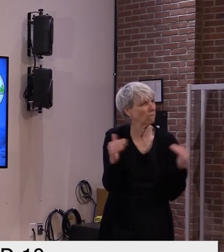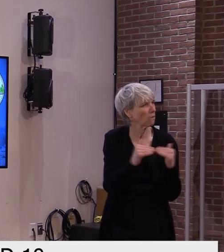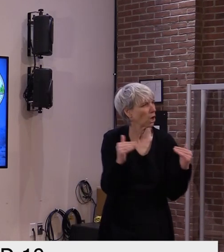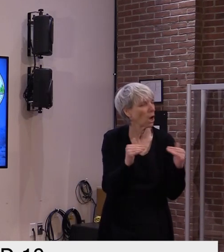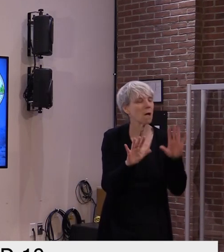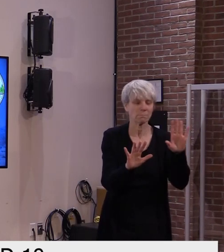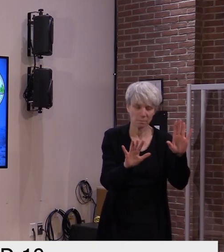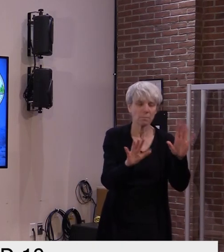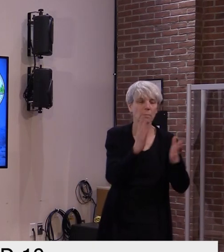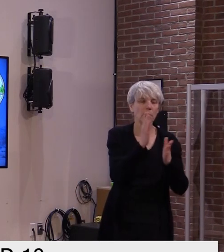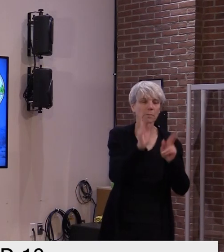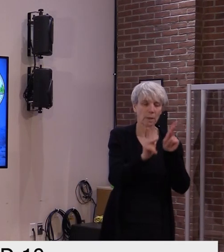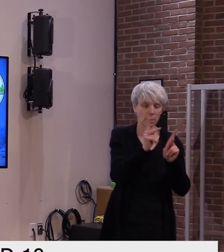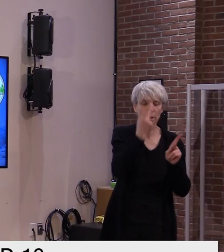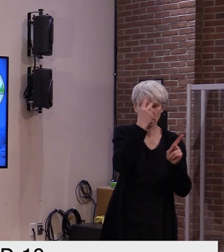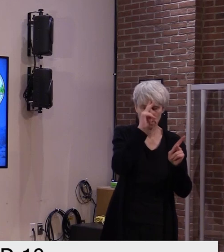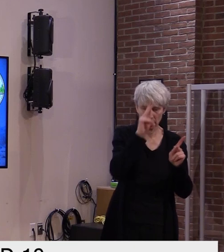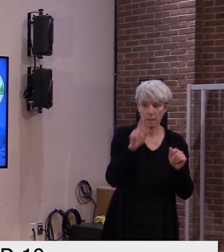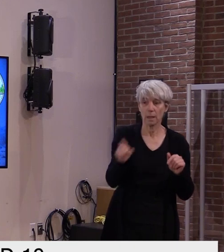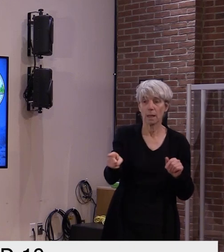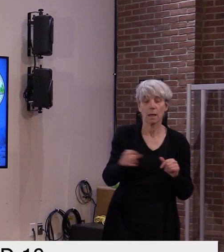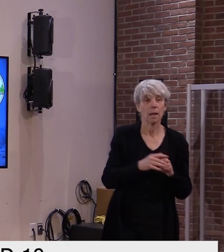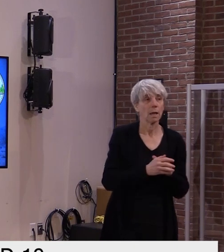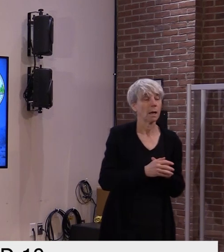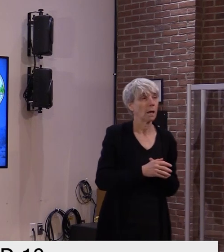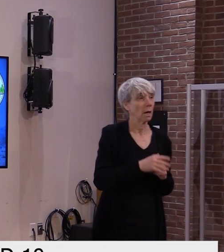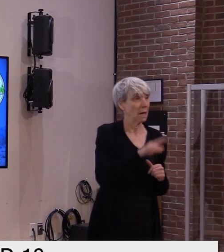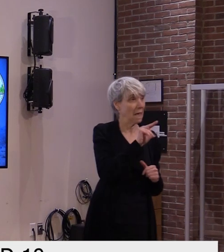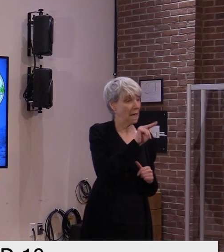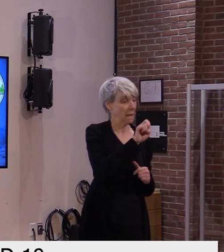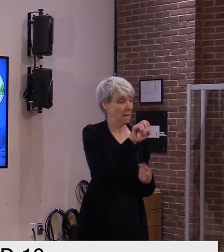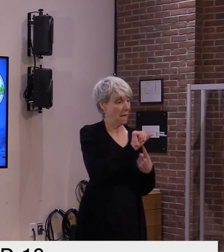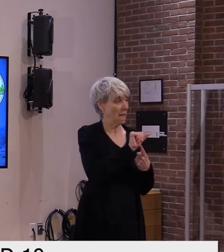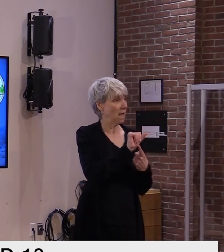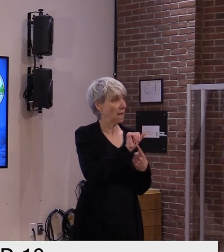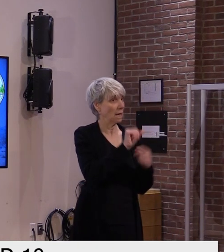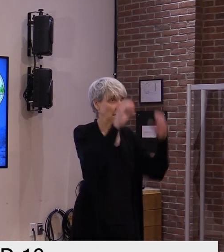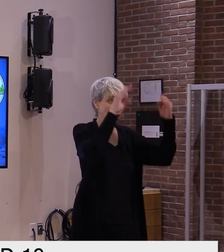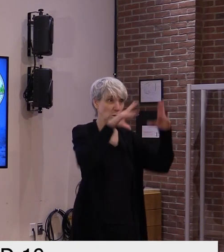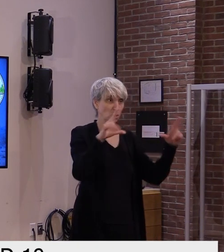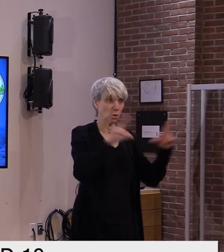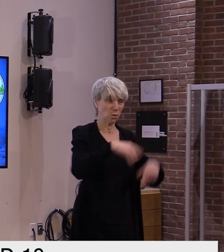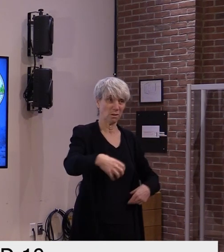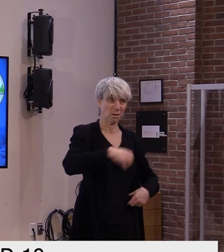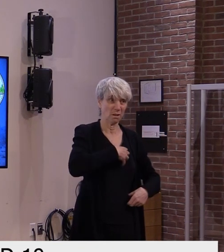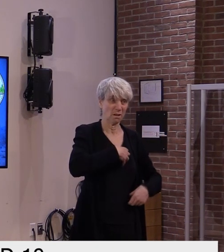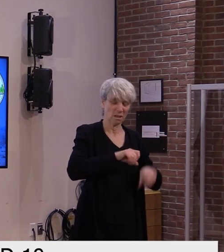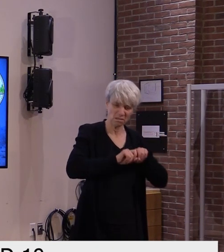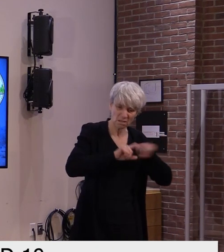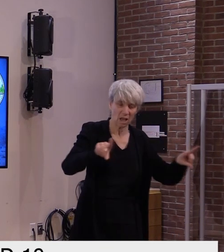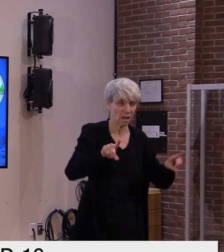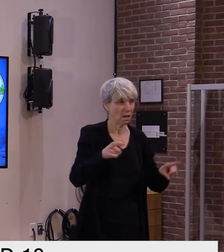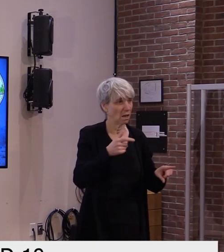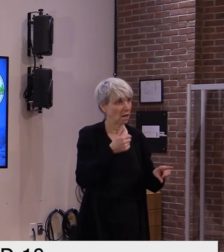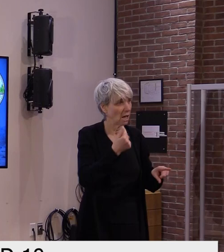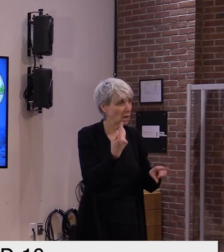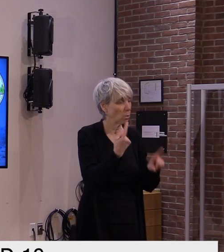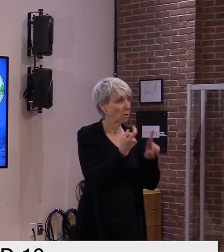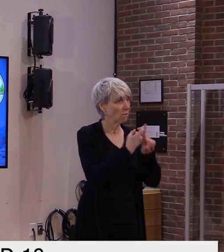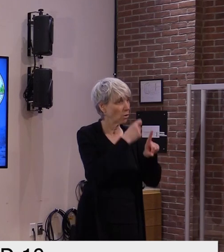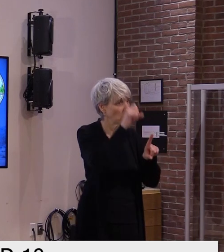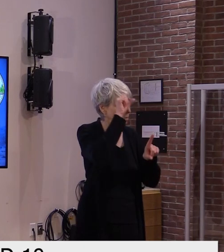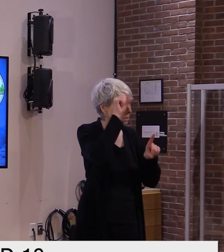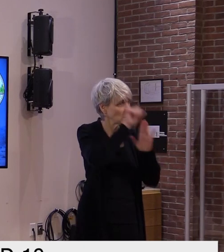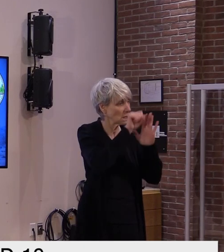Did anyone at the state level respond to the Vermont NEA in its January 9th release? I didn't